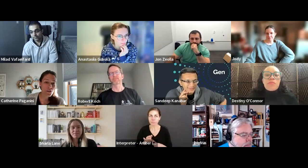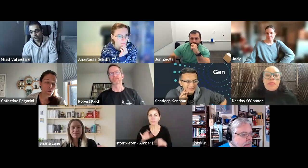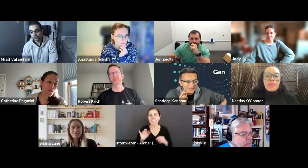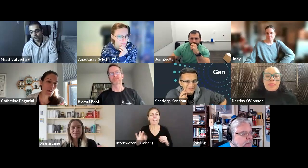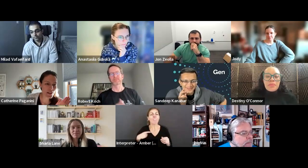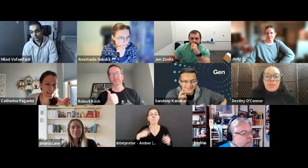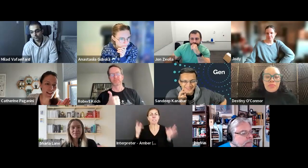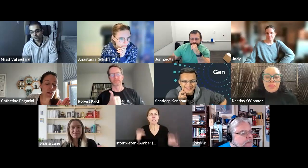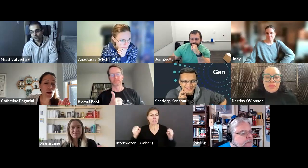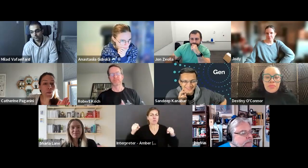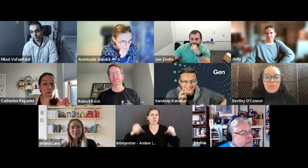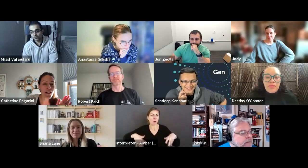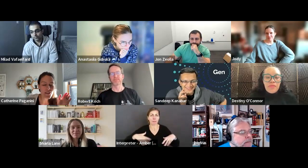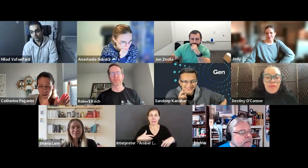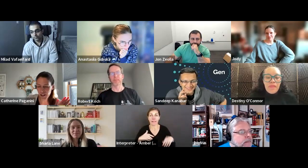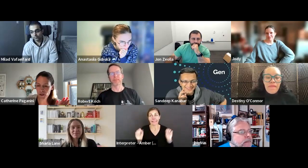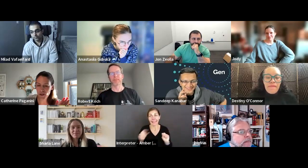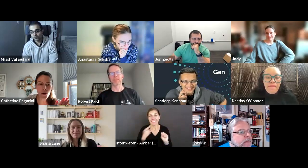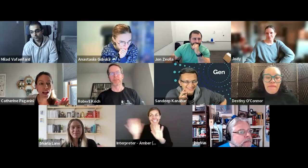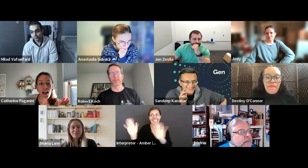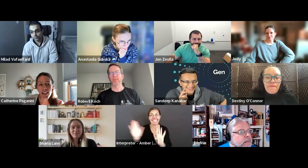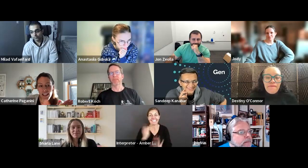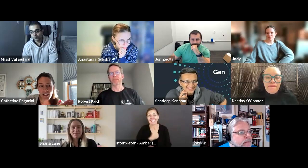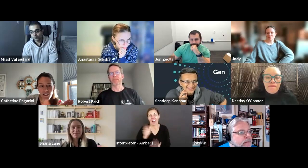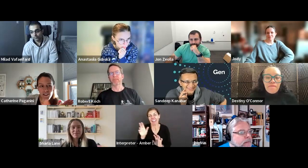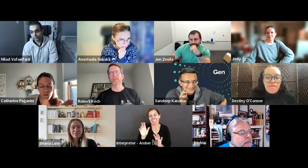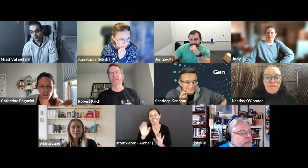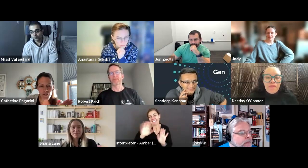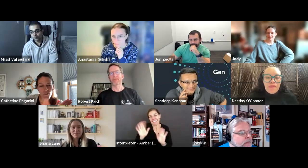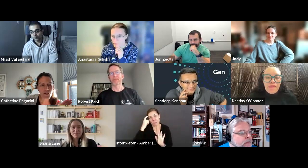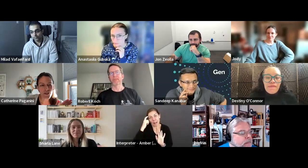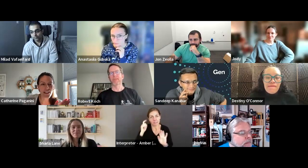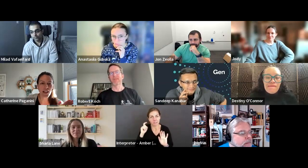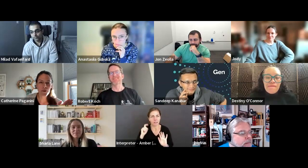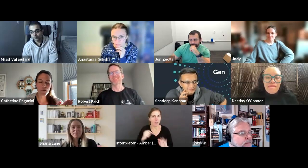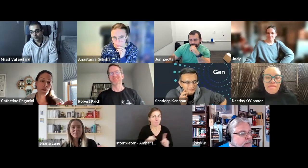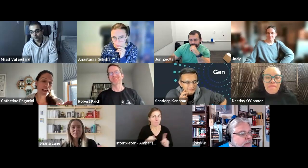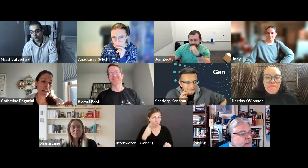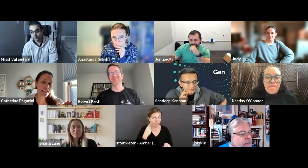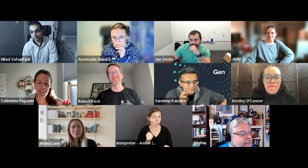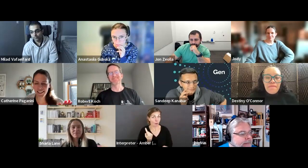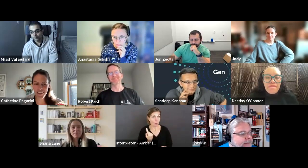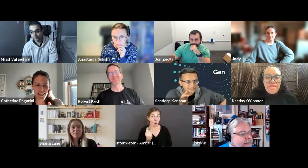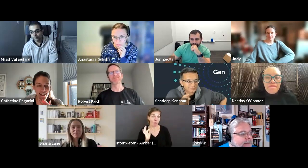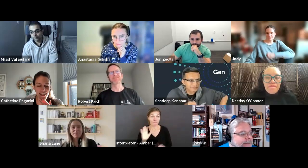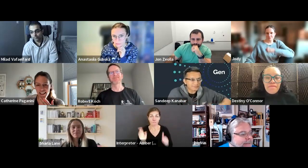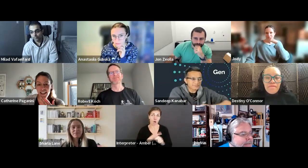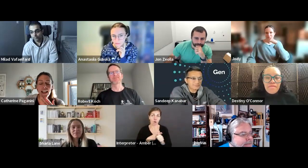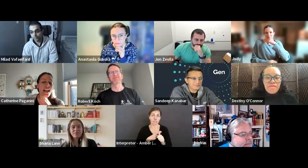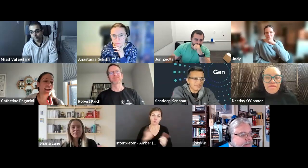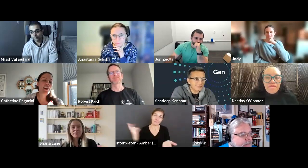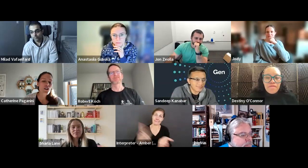if we decide not to do it, we can always say, oops, sorry, no. So I think we're one of the first signing up, so we should get it.